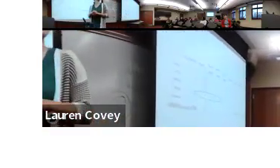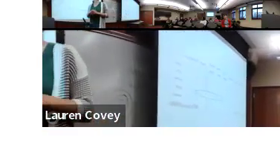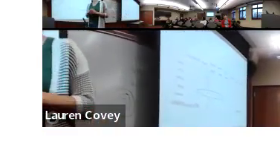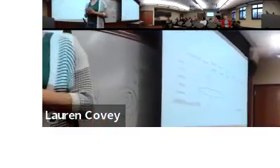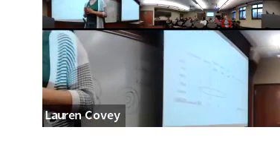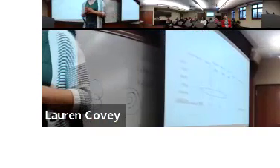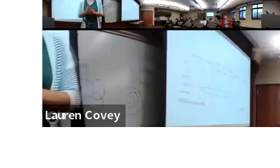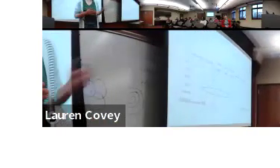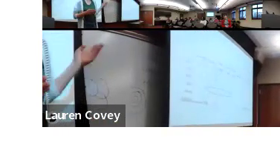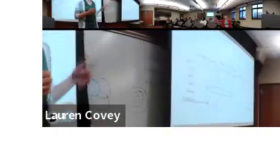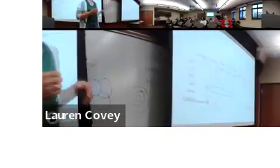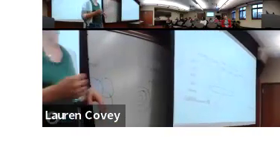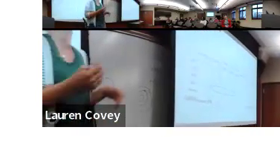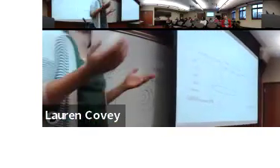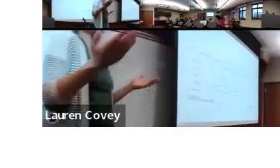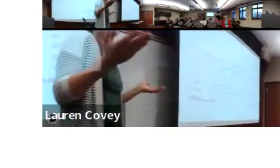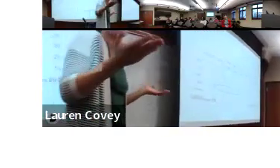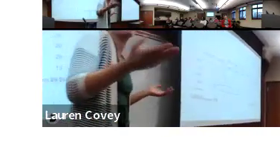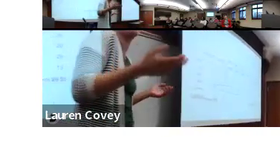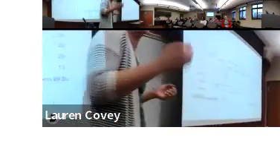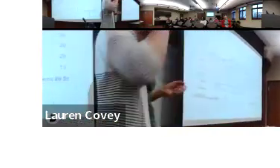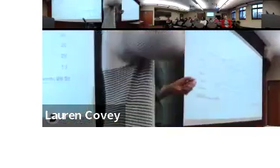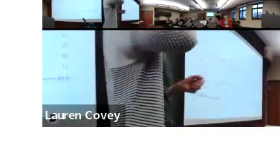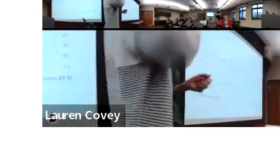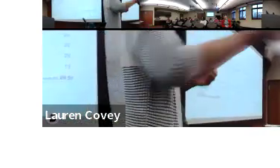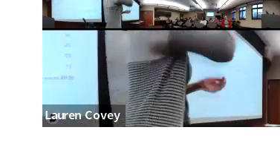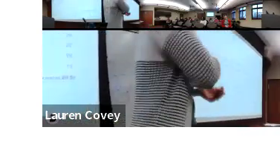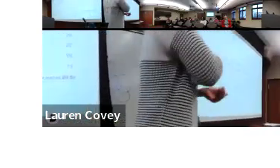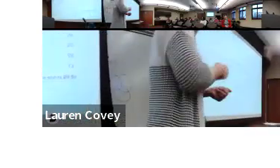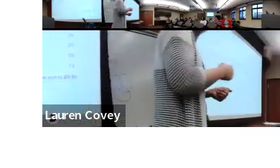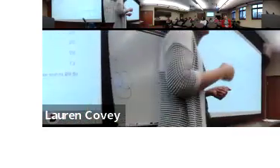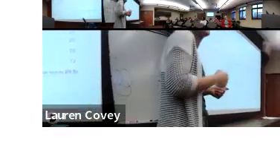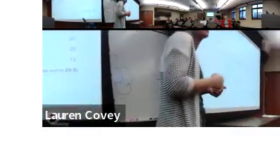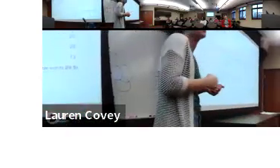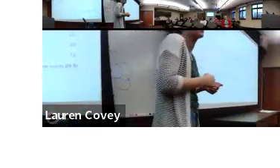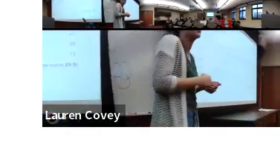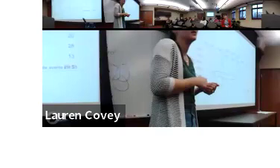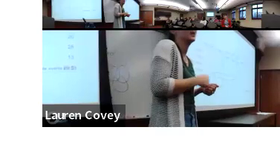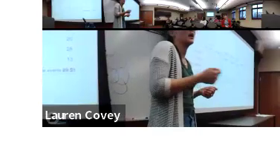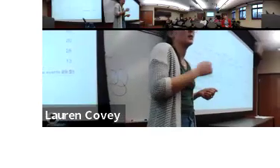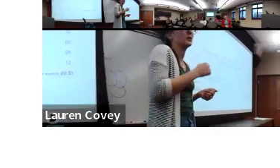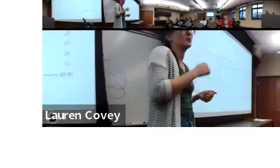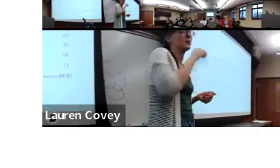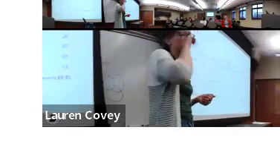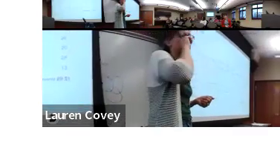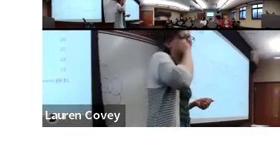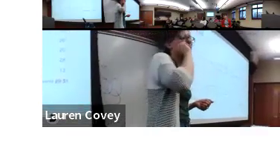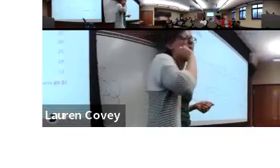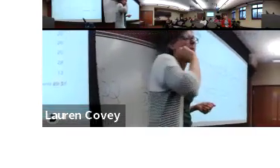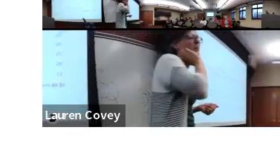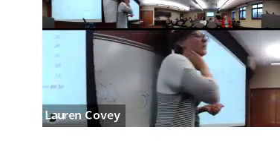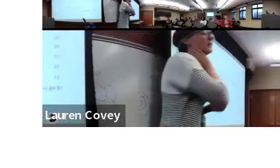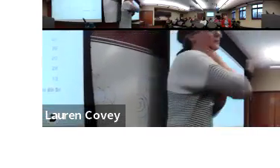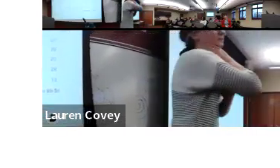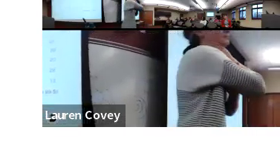were. But you are absolutely right. When we're seeing these results, what we want to do is take it back another step and see what that looks. So